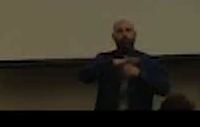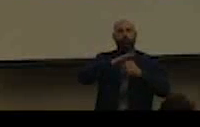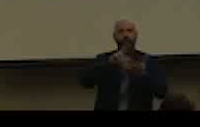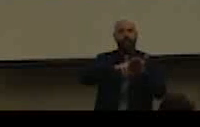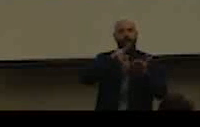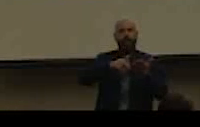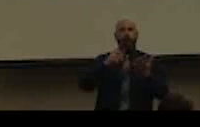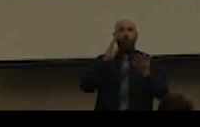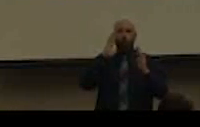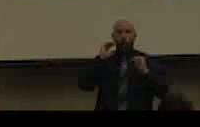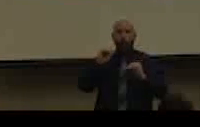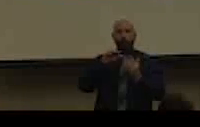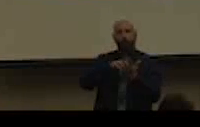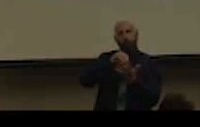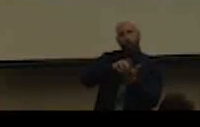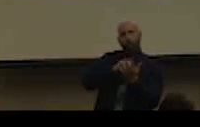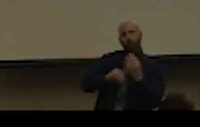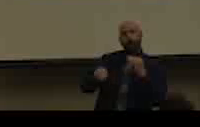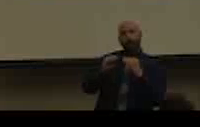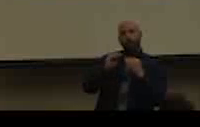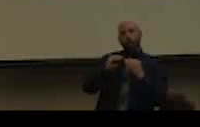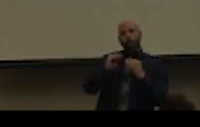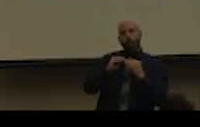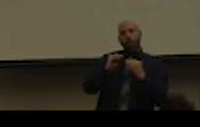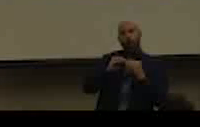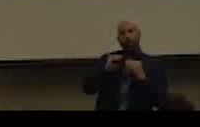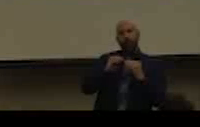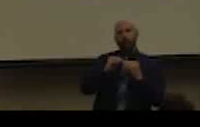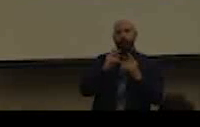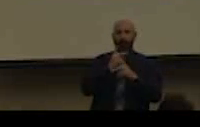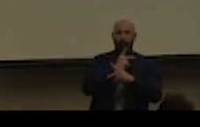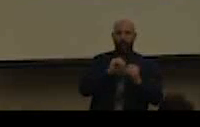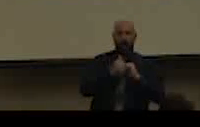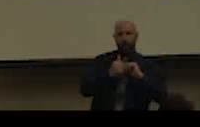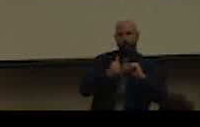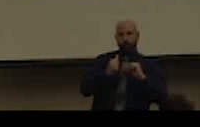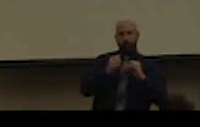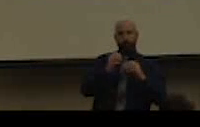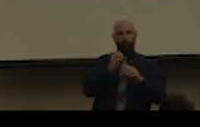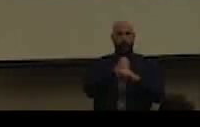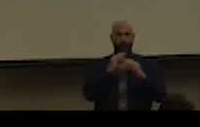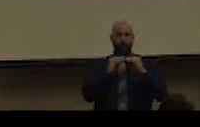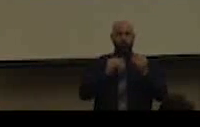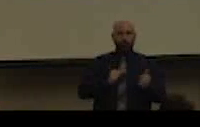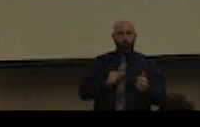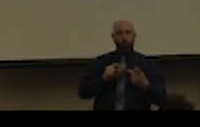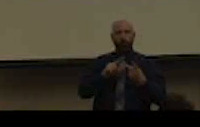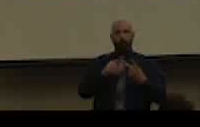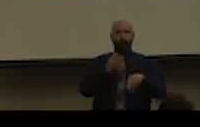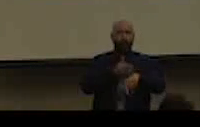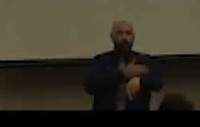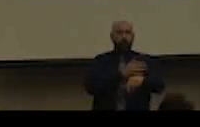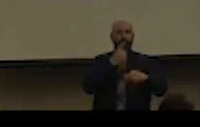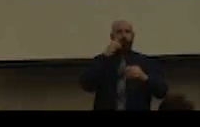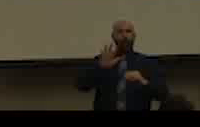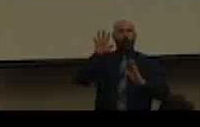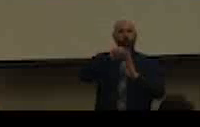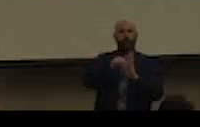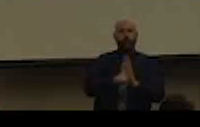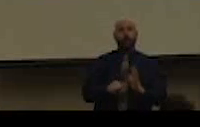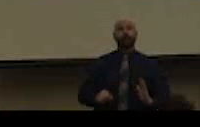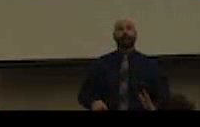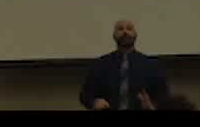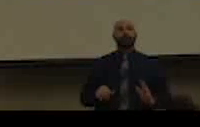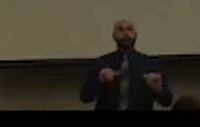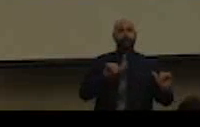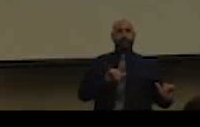any regulations need to be changed, and scale this as a reliability solution for the whole state. We are doing the same thing with